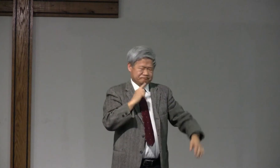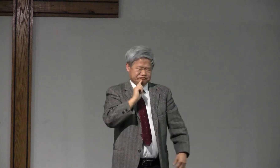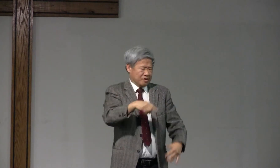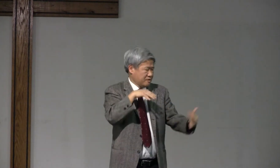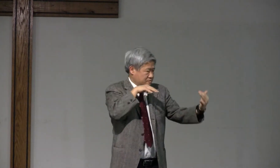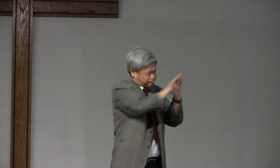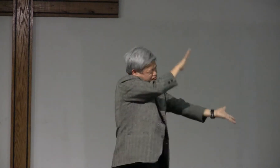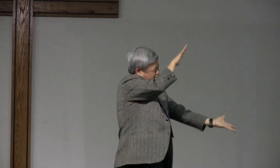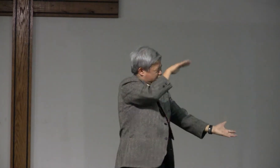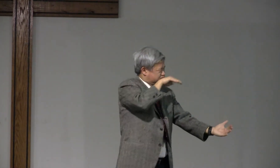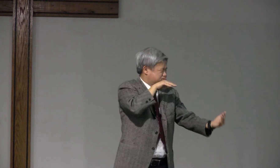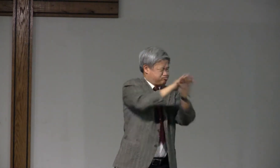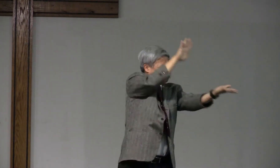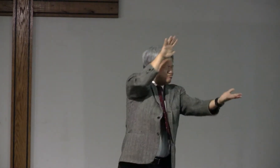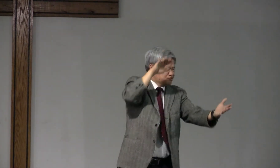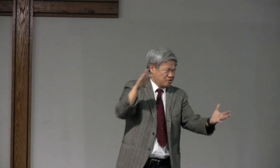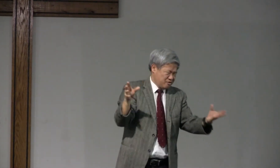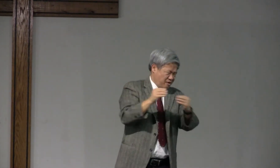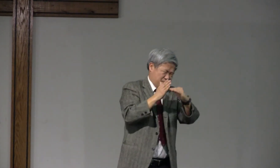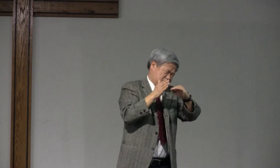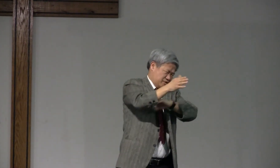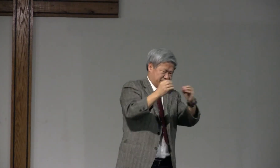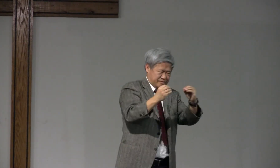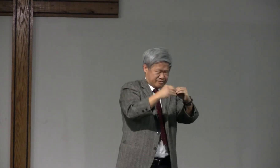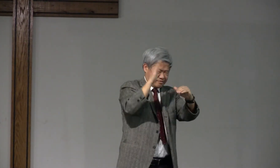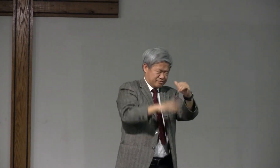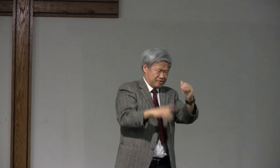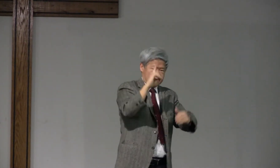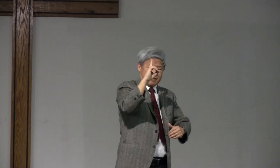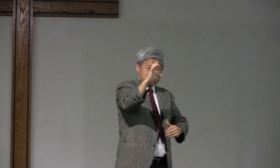And he was very successful. He defeated his enemies.